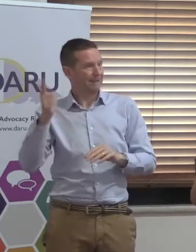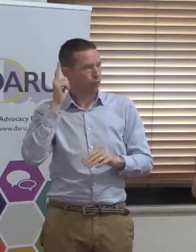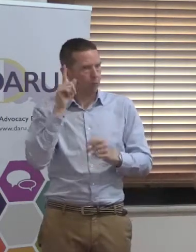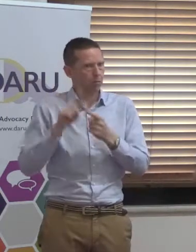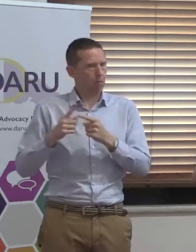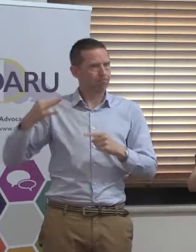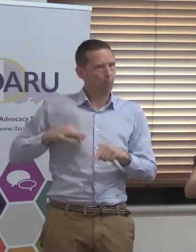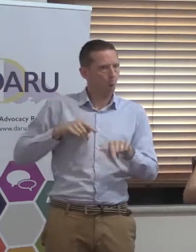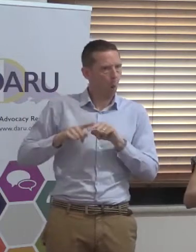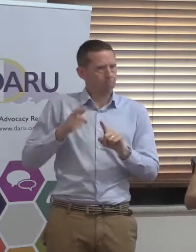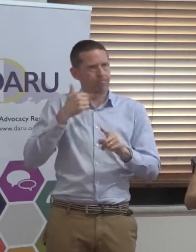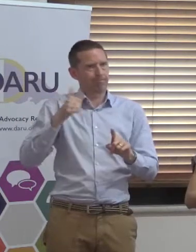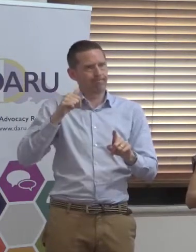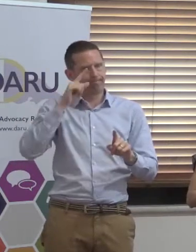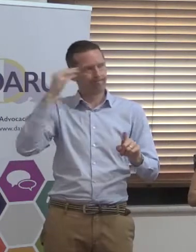know.